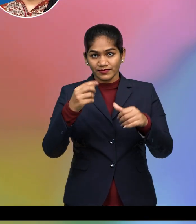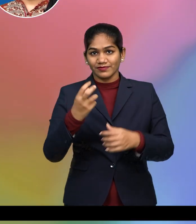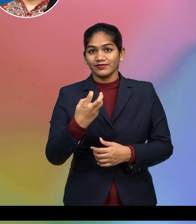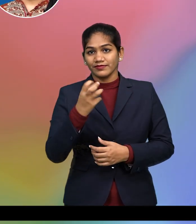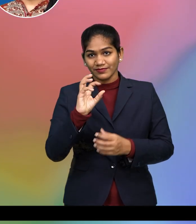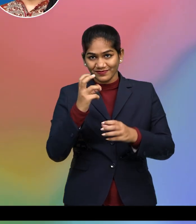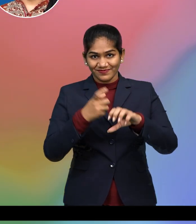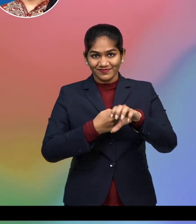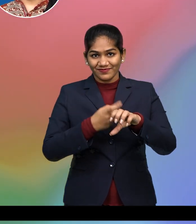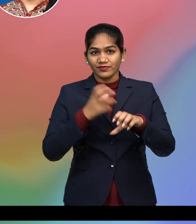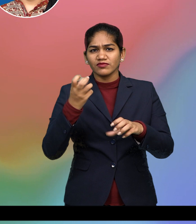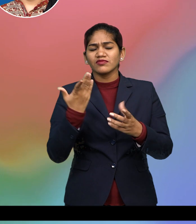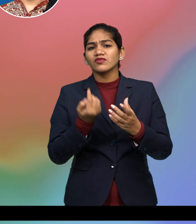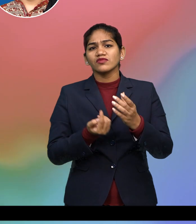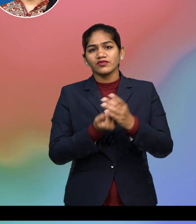by corms